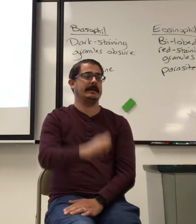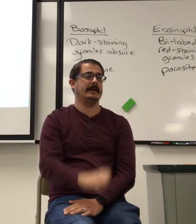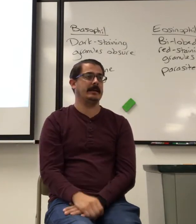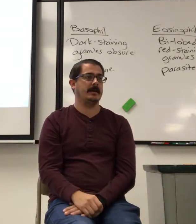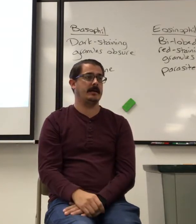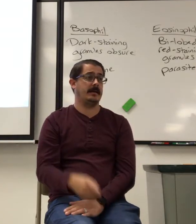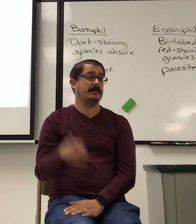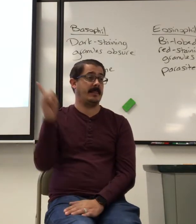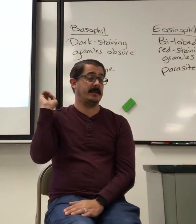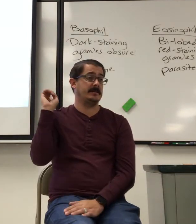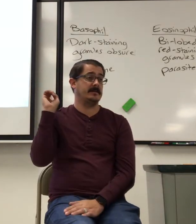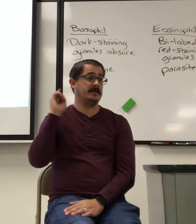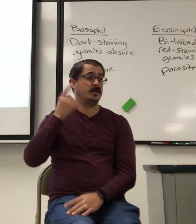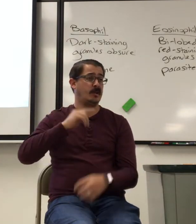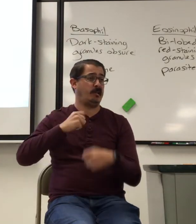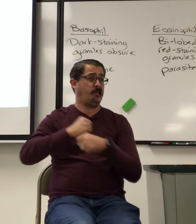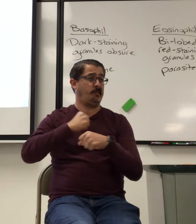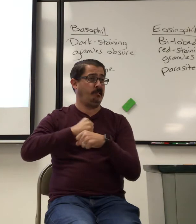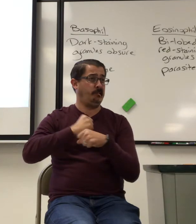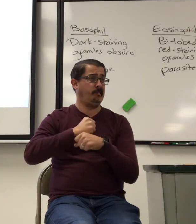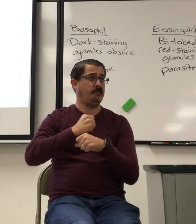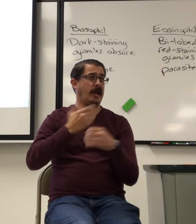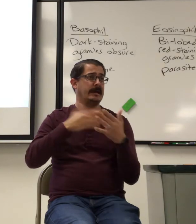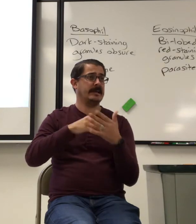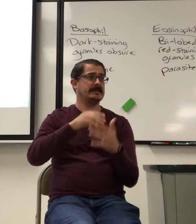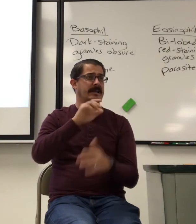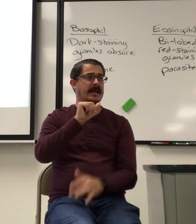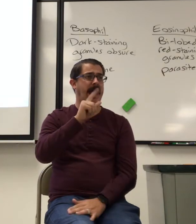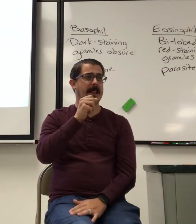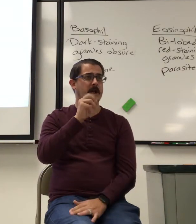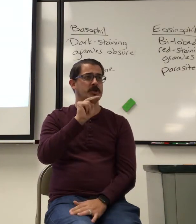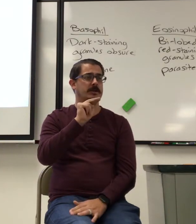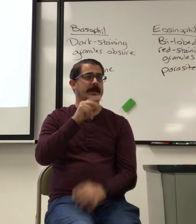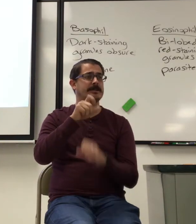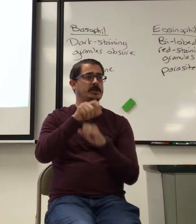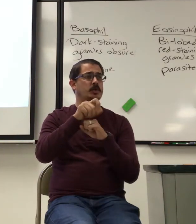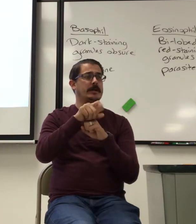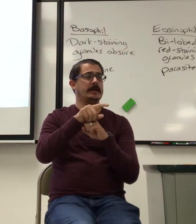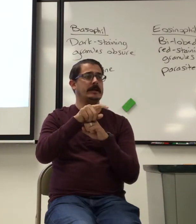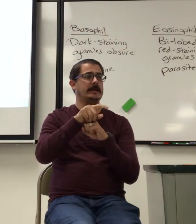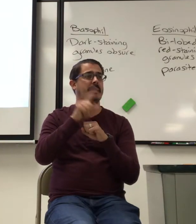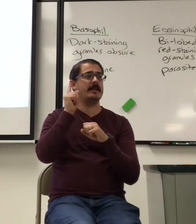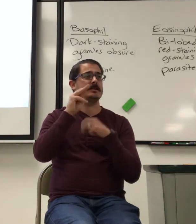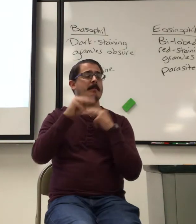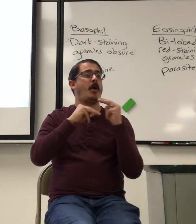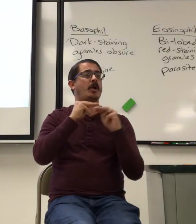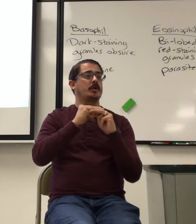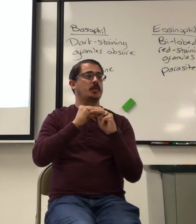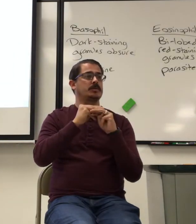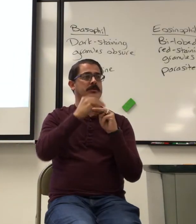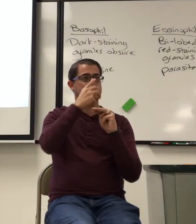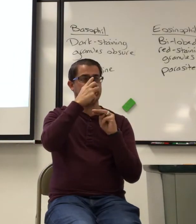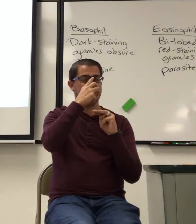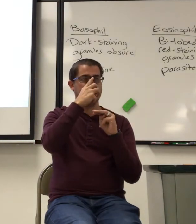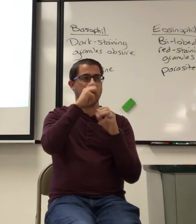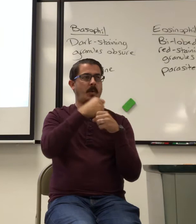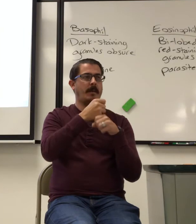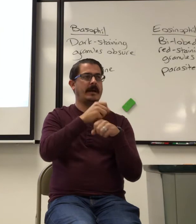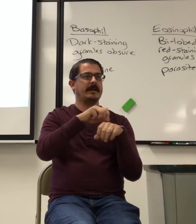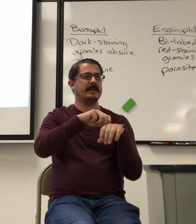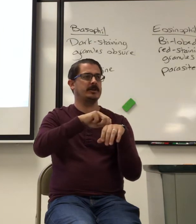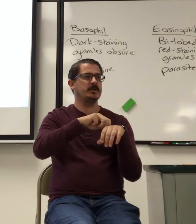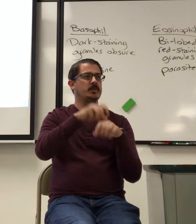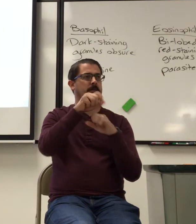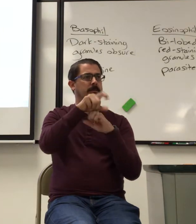It's these guys. You're trying to fight the allergen by secreting these molecules. Make the tissues